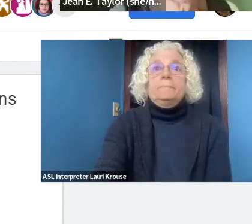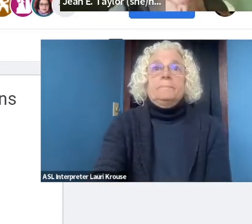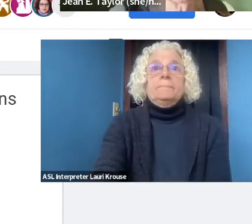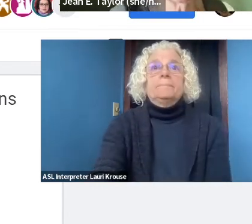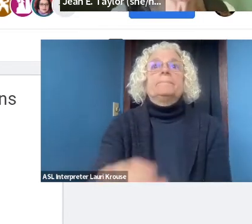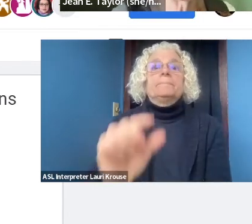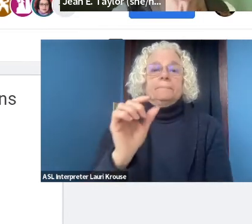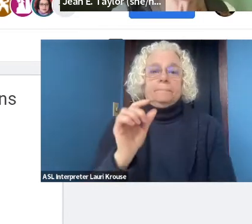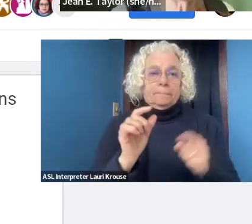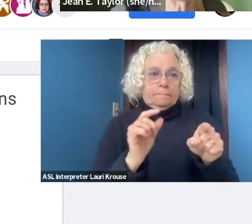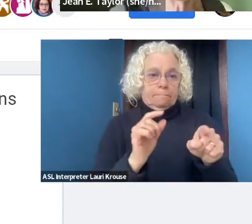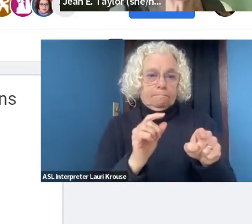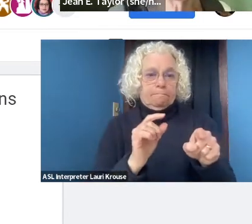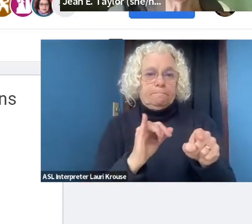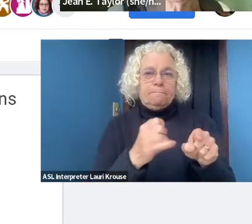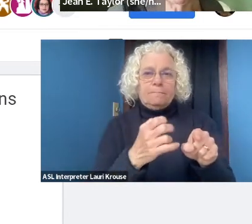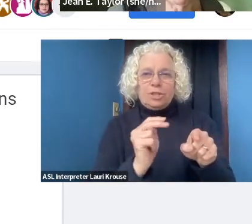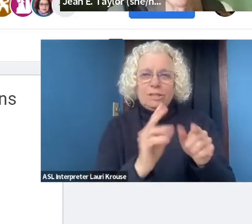Mm-hmm.